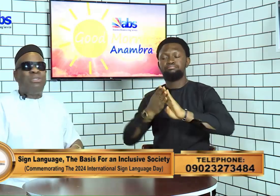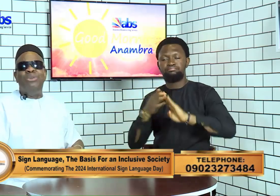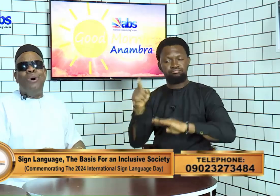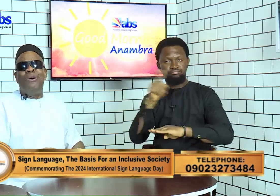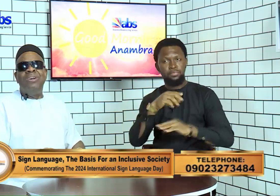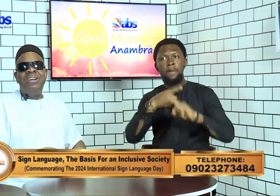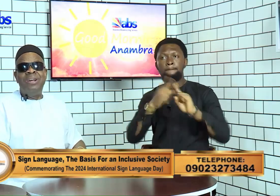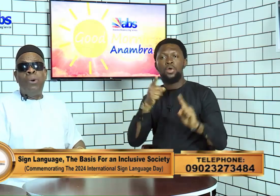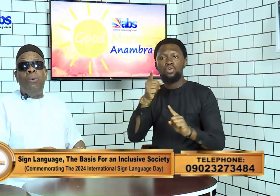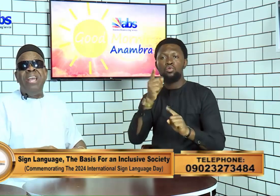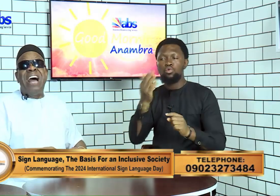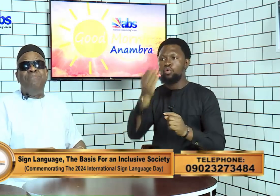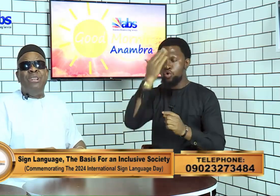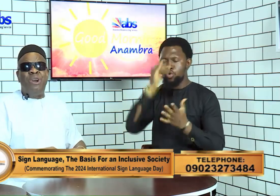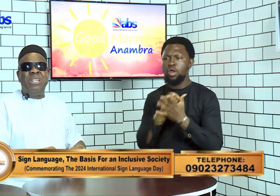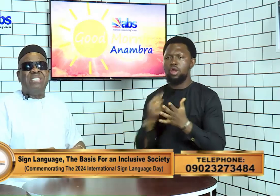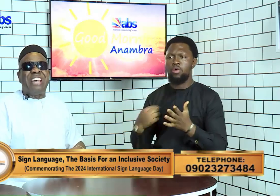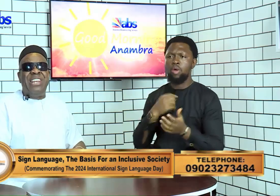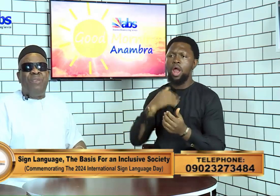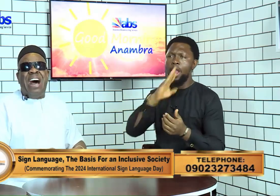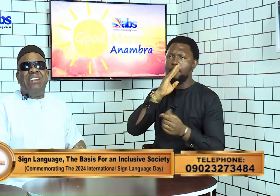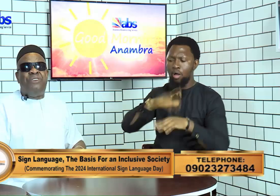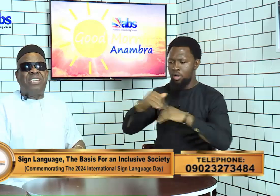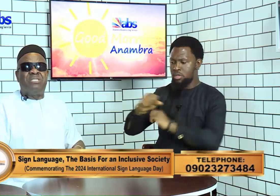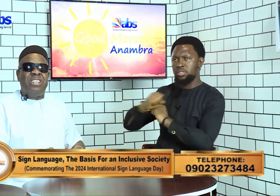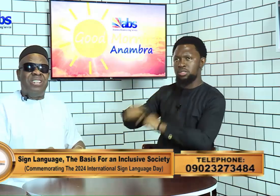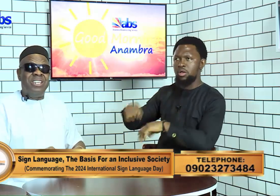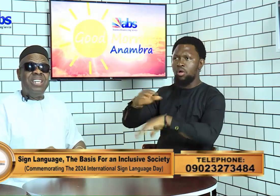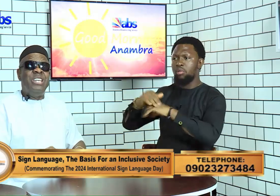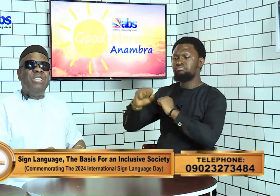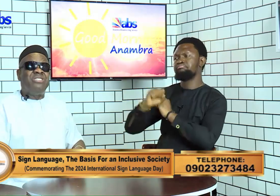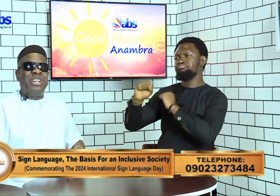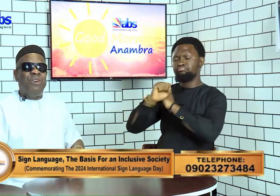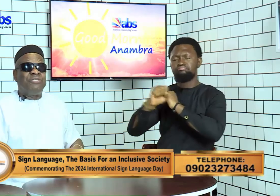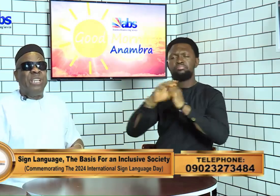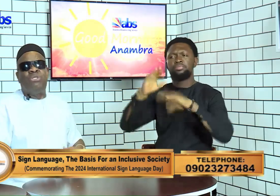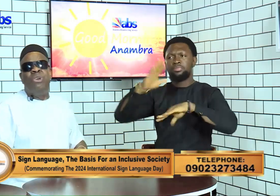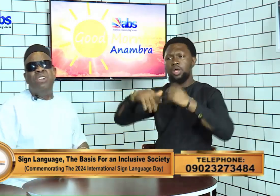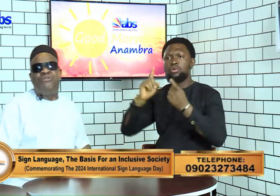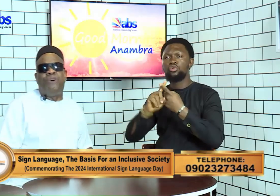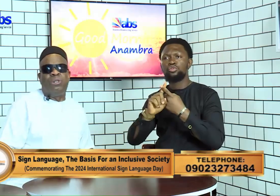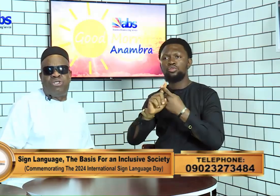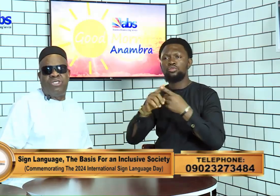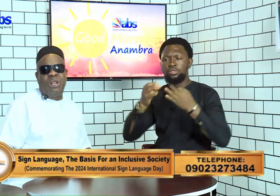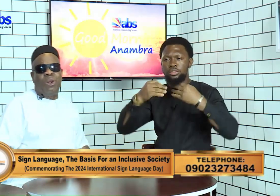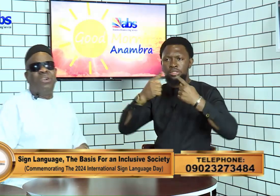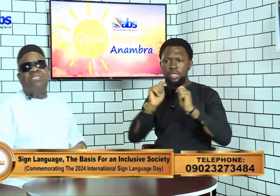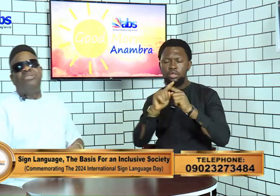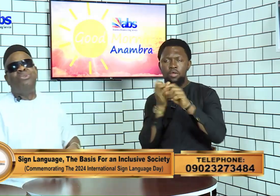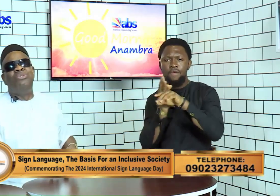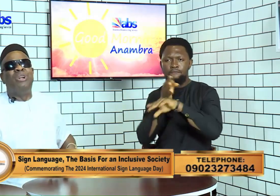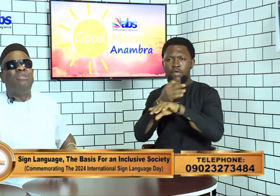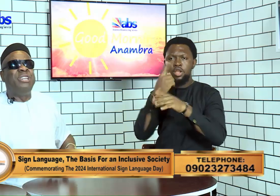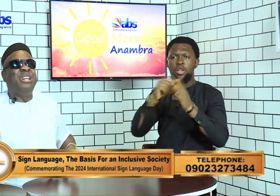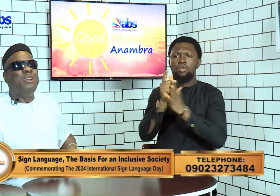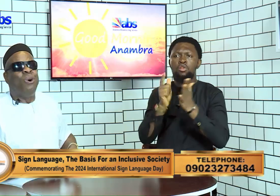But we have been on the side of advocacy instead of trying to enforce the law that you